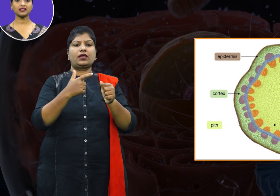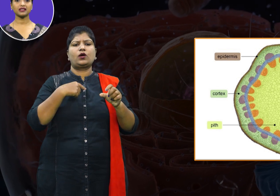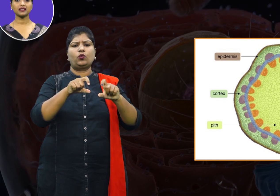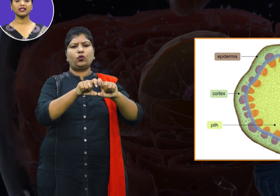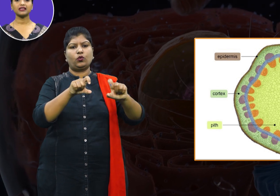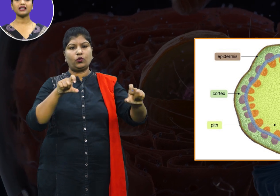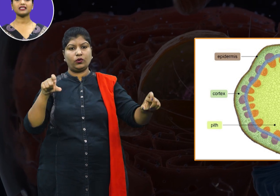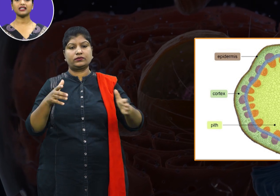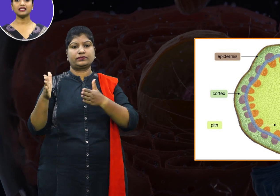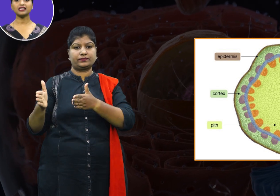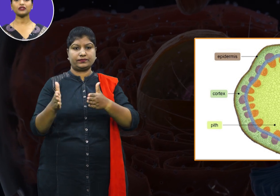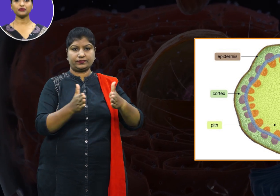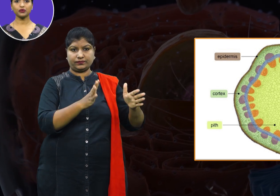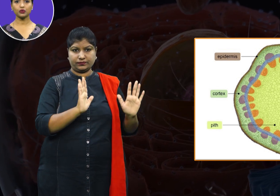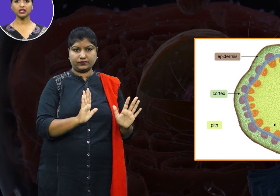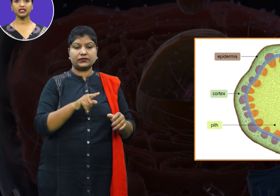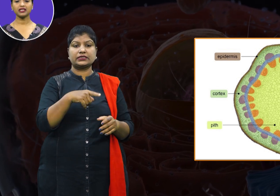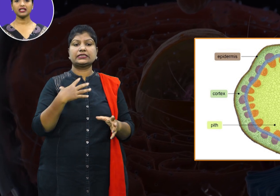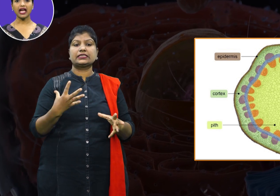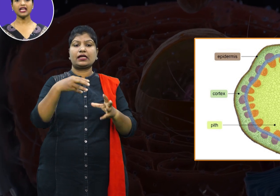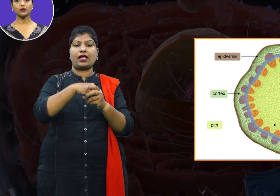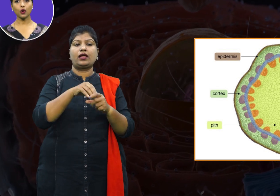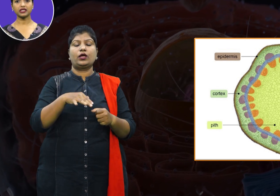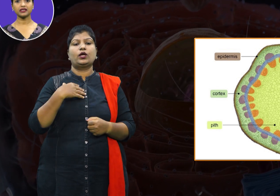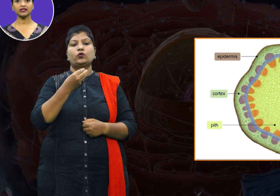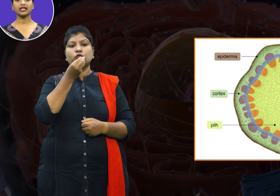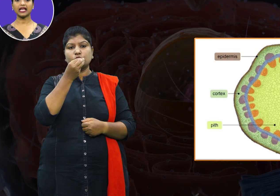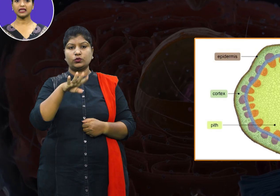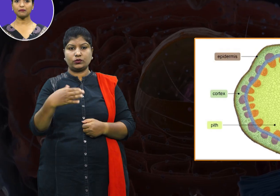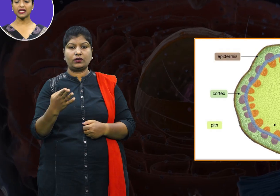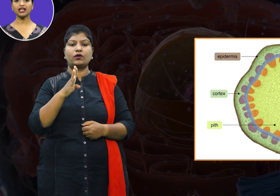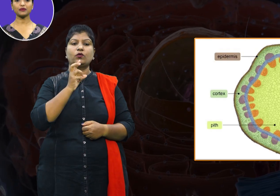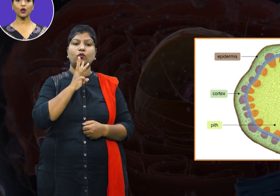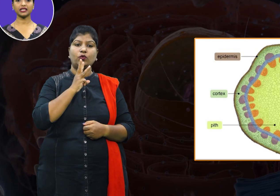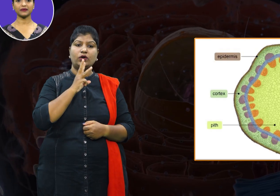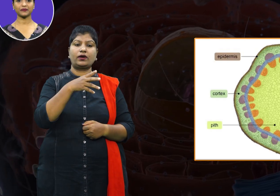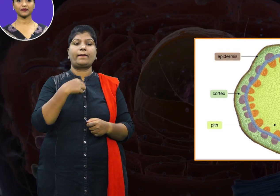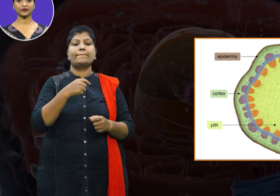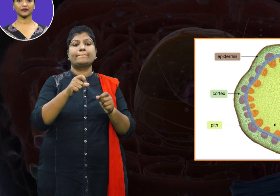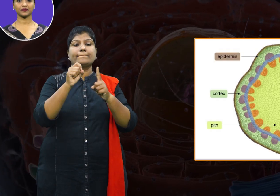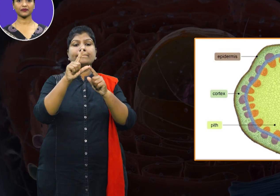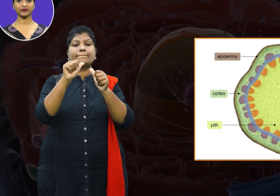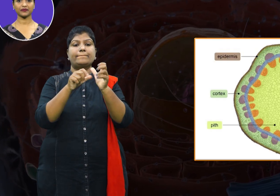structures that conduct food and water in the plant body.